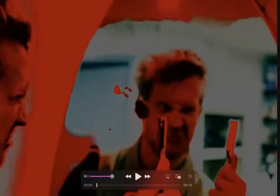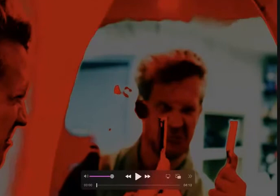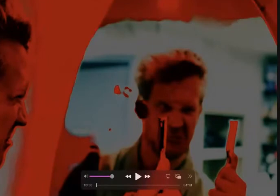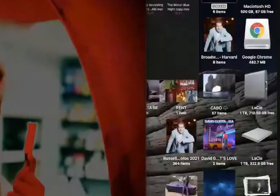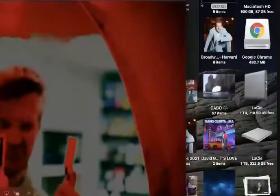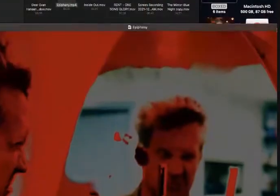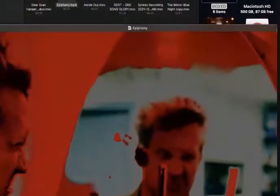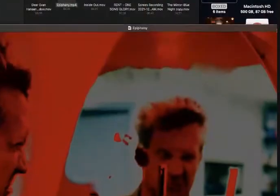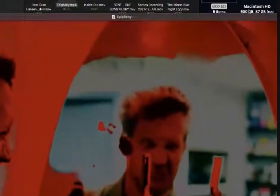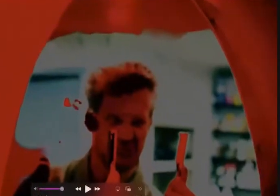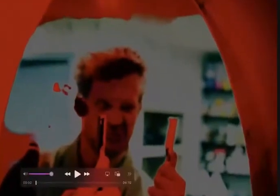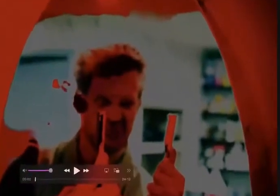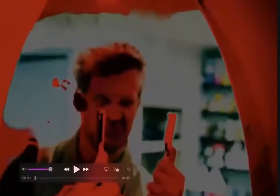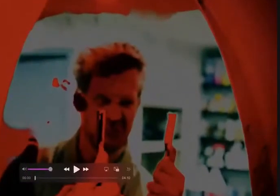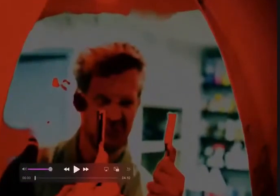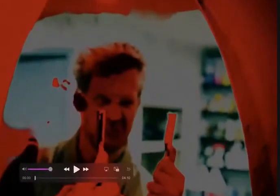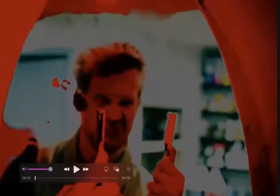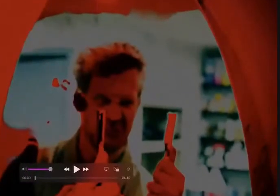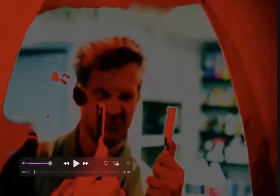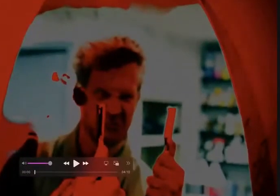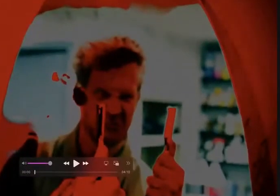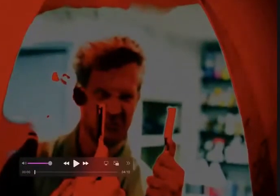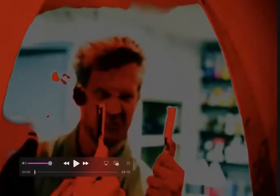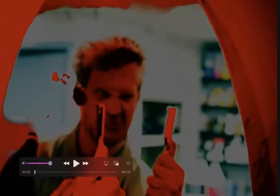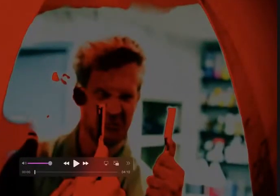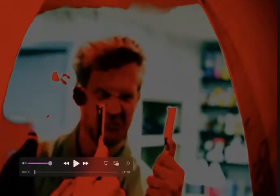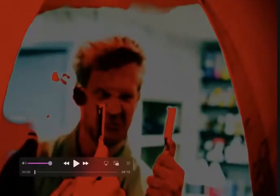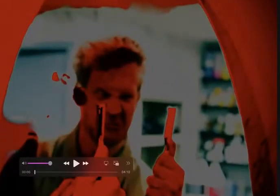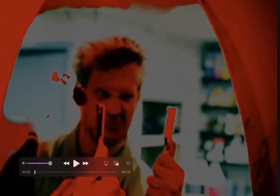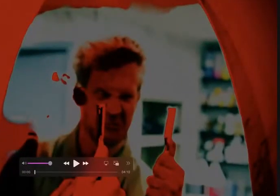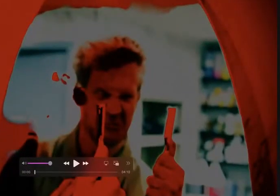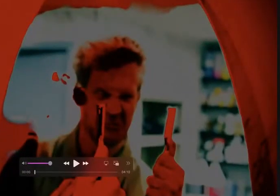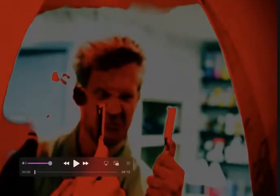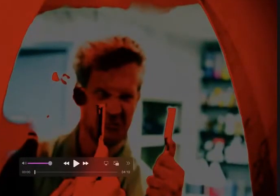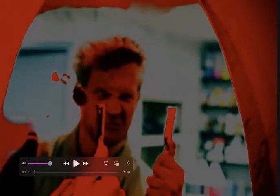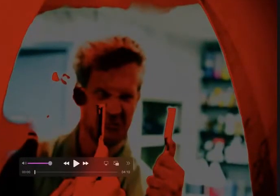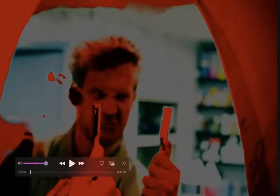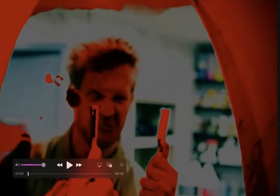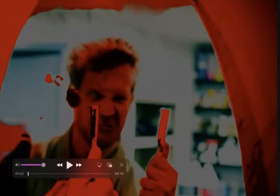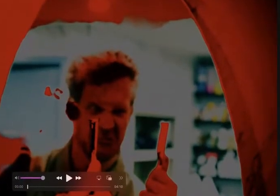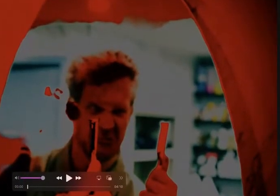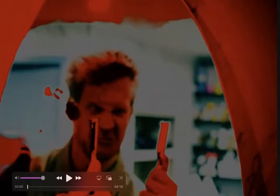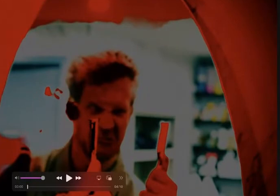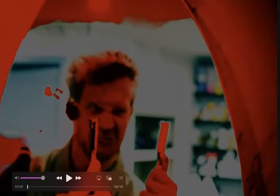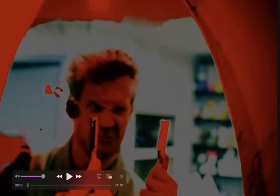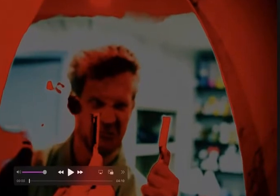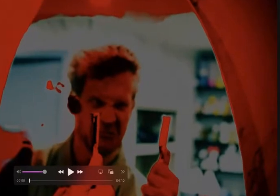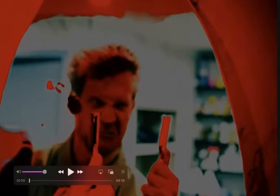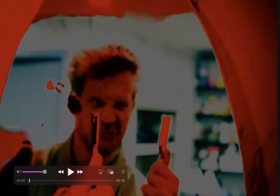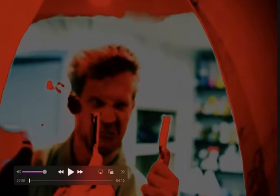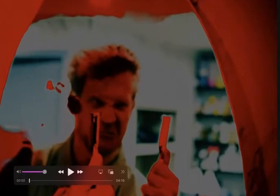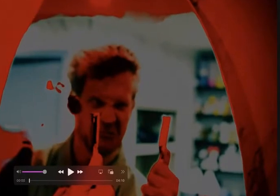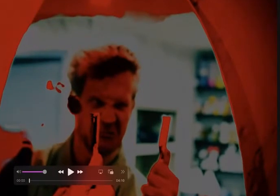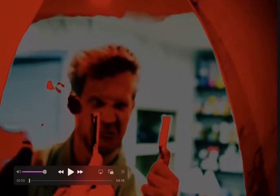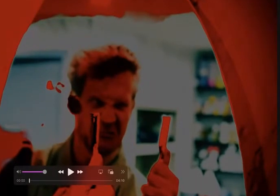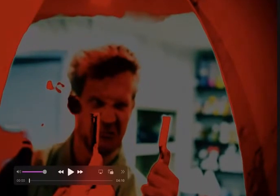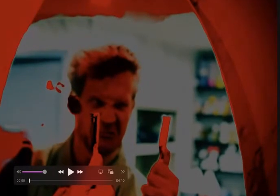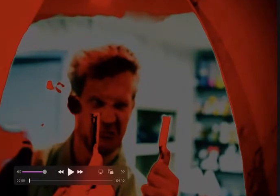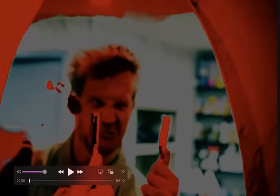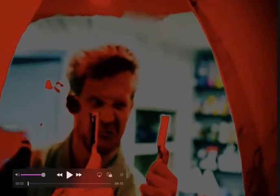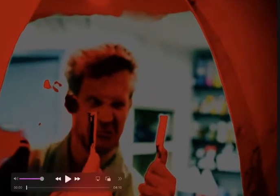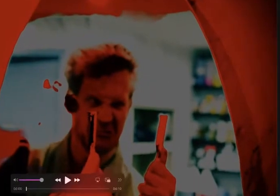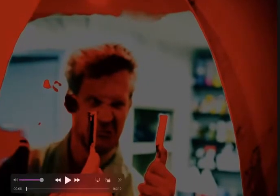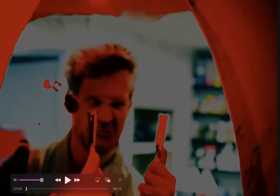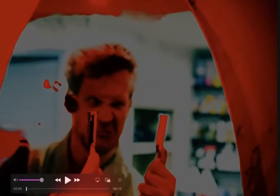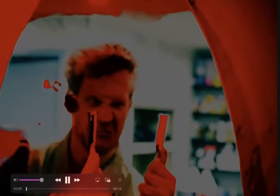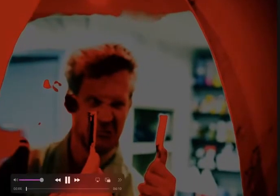Can you see this, everyone? You see this, everyone? I can see it, yes. Yeah.